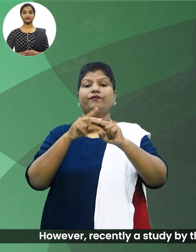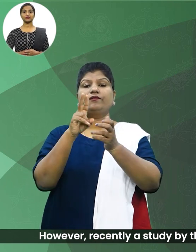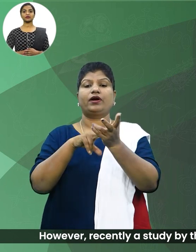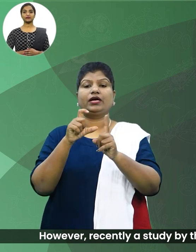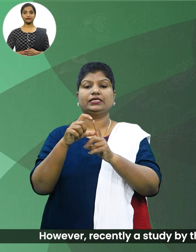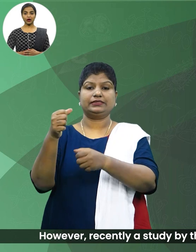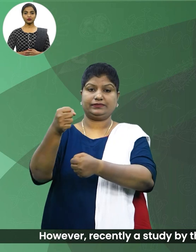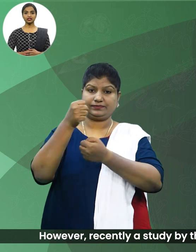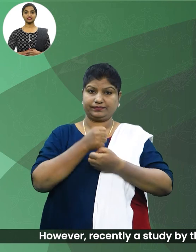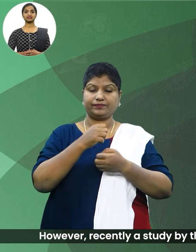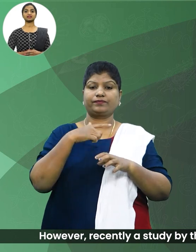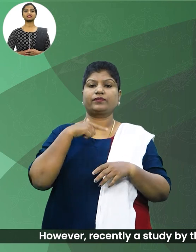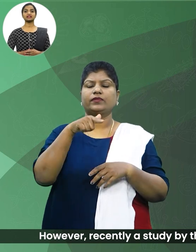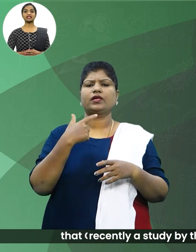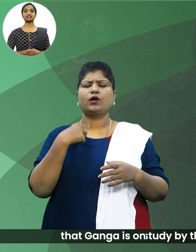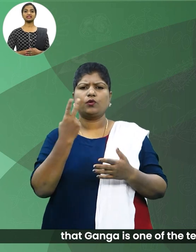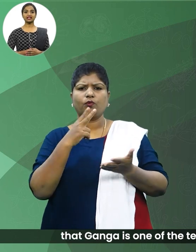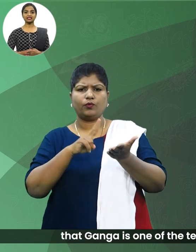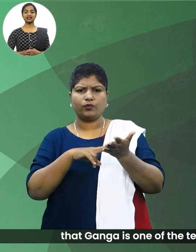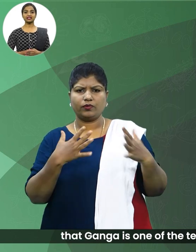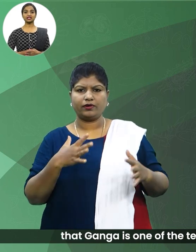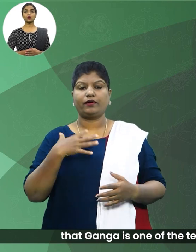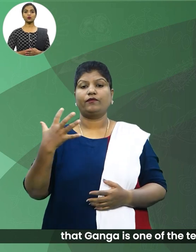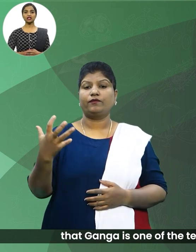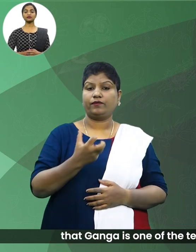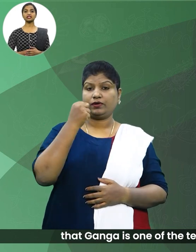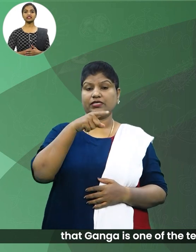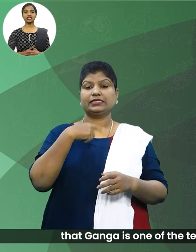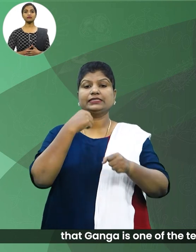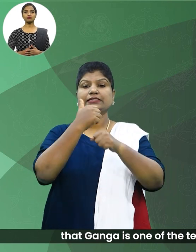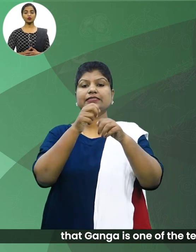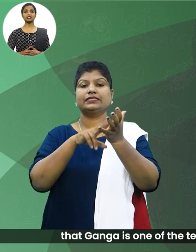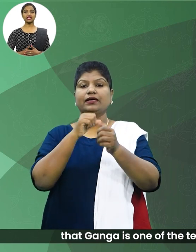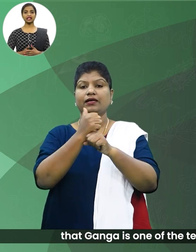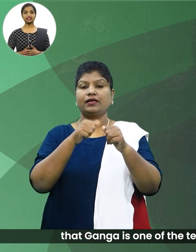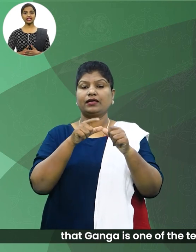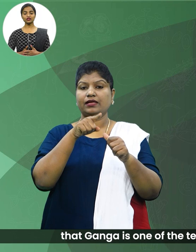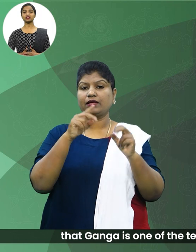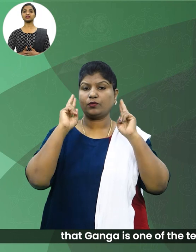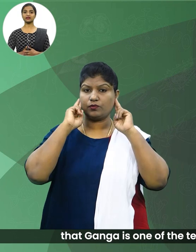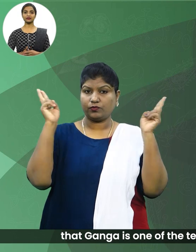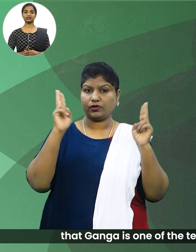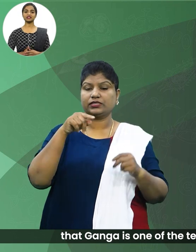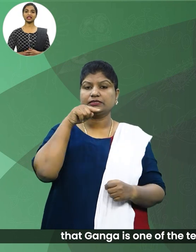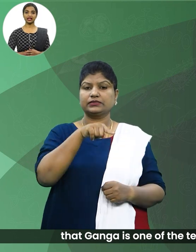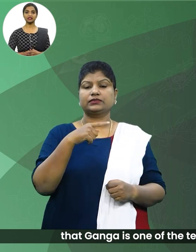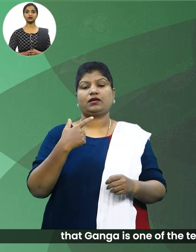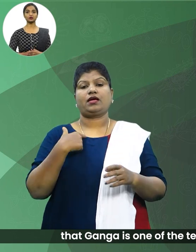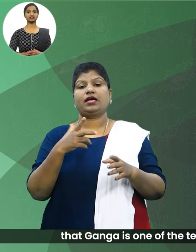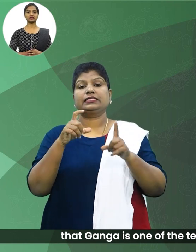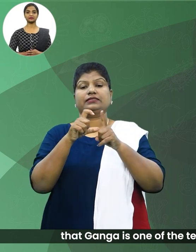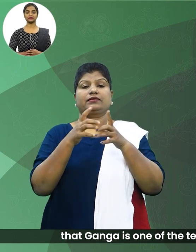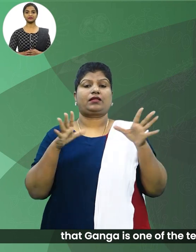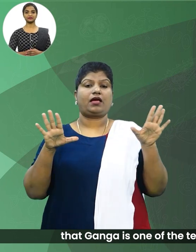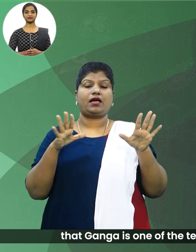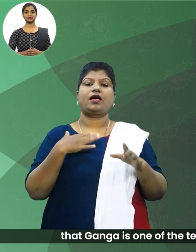found that Ganga is one of the ten most endangered rivers in the